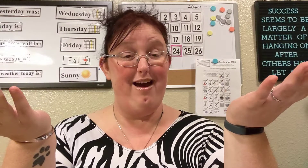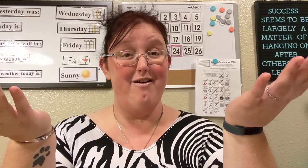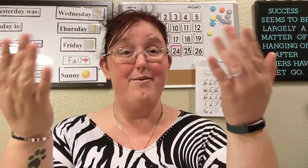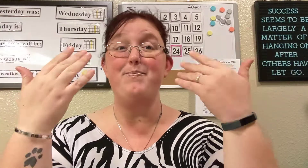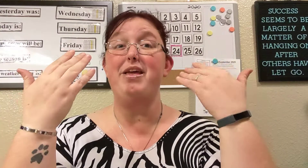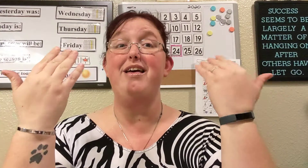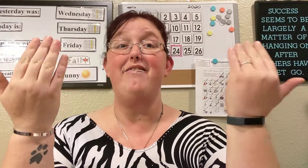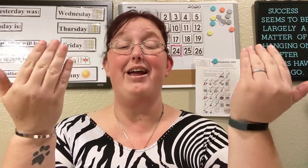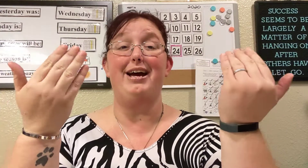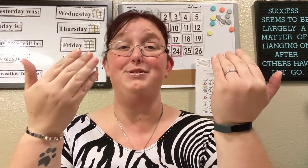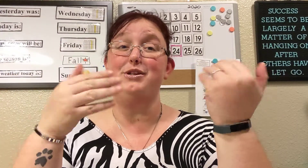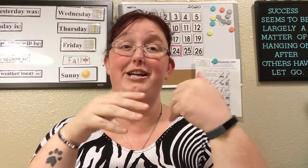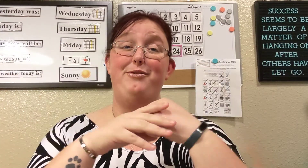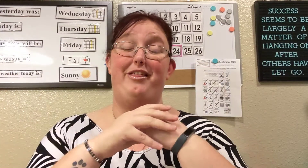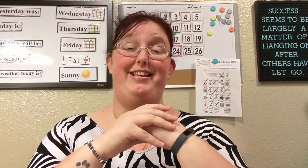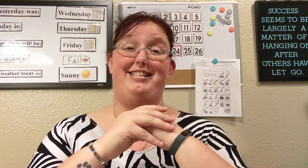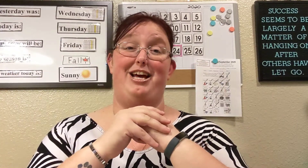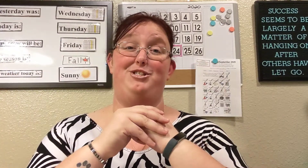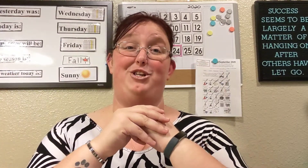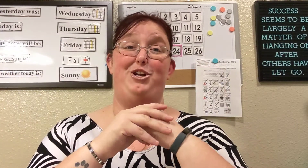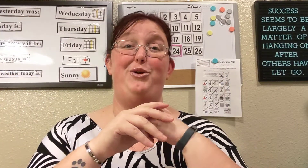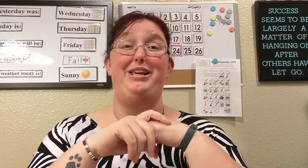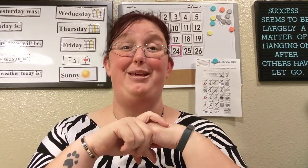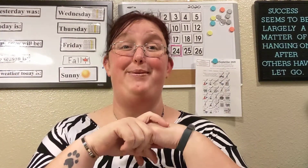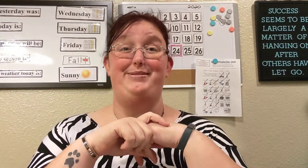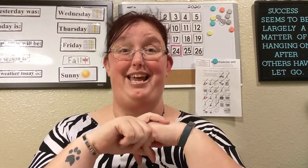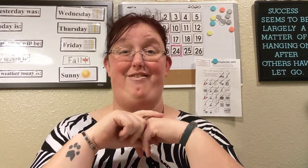have they ask you to do the things they ask you to do to keep you safe